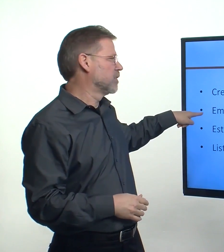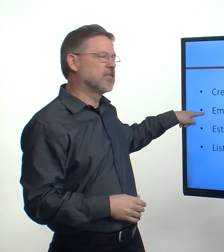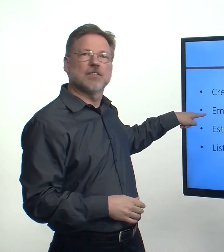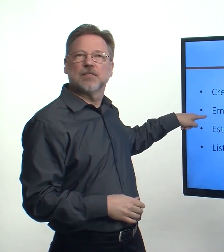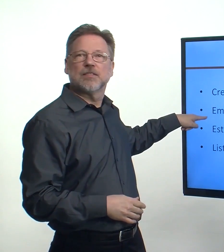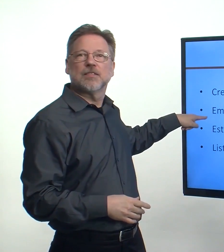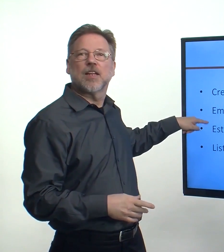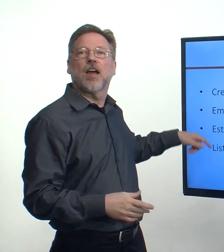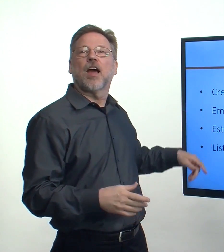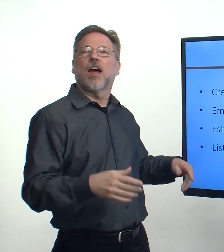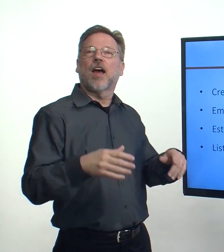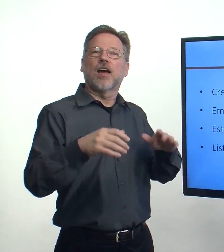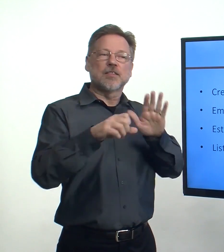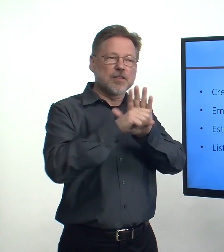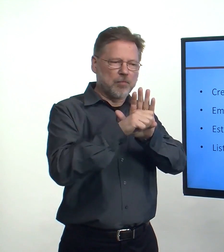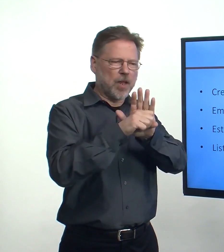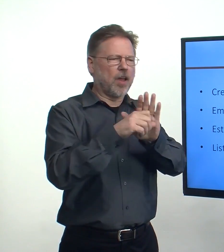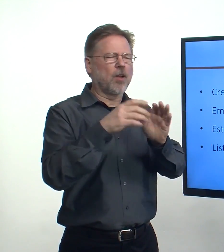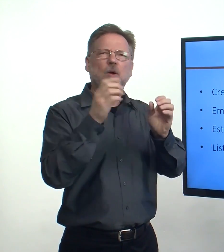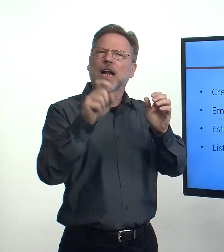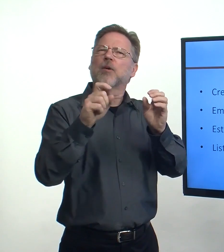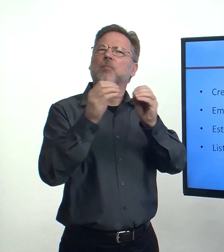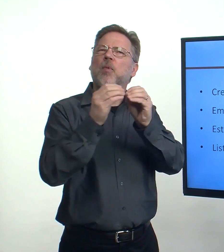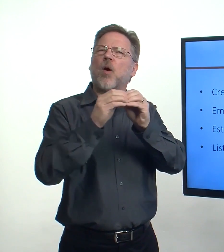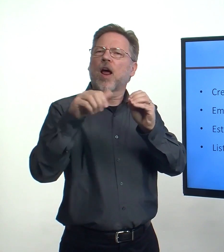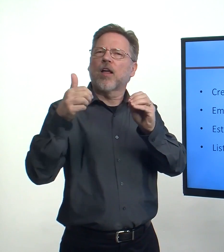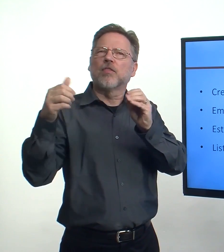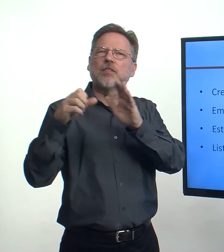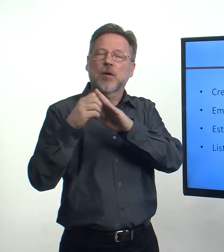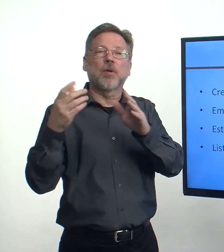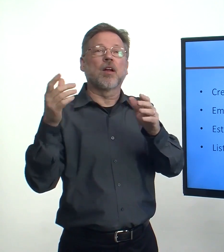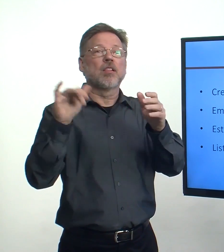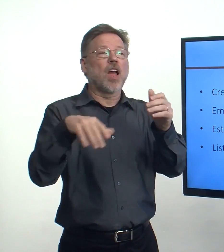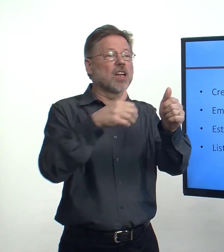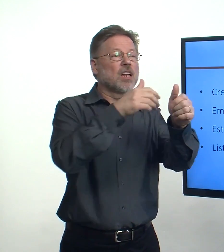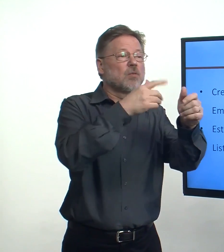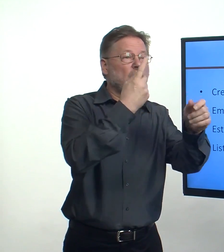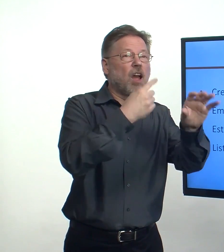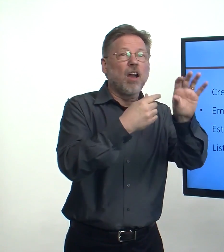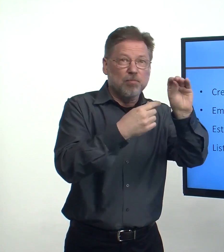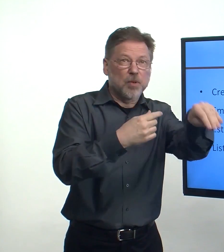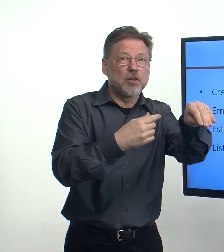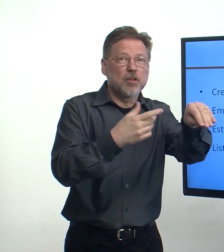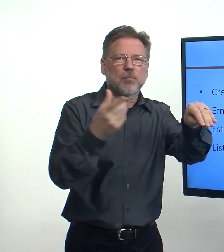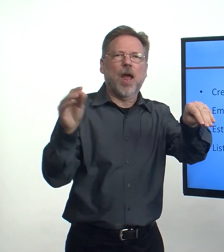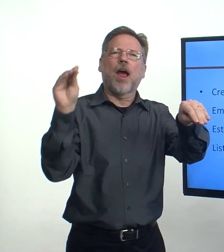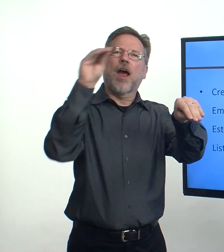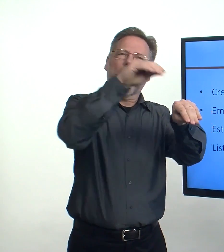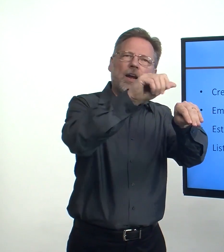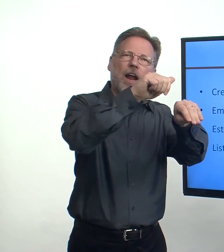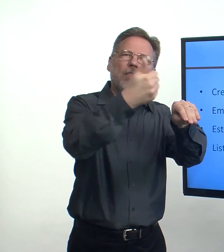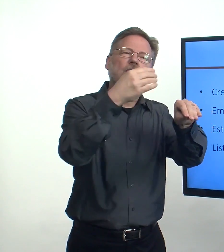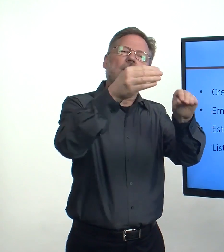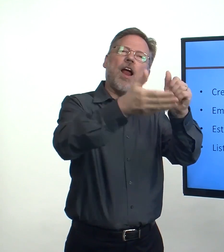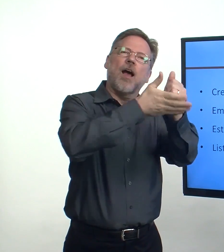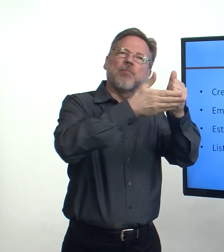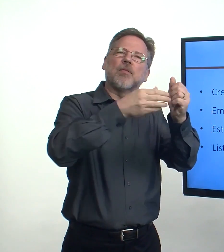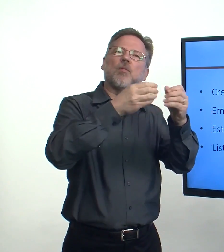Next, the system had to allow for multiple symbols to describe and show layers of interaction